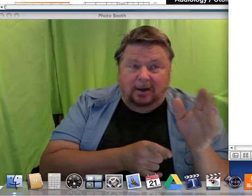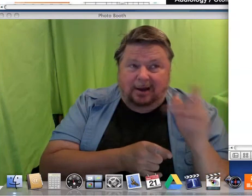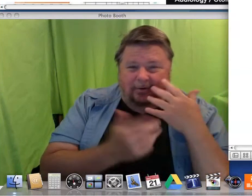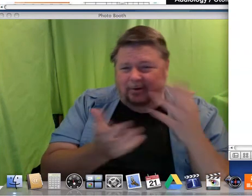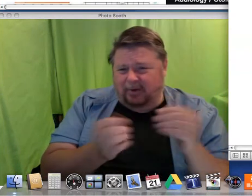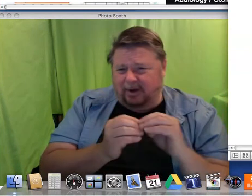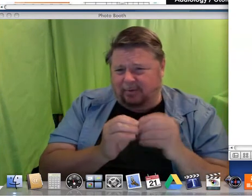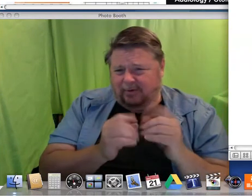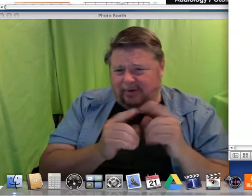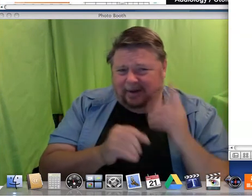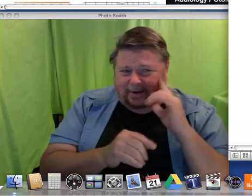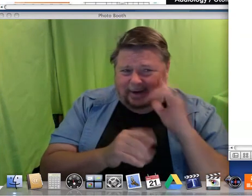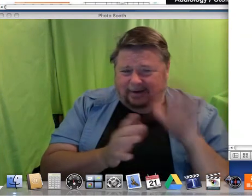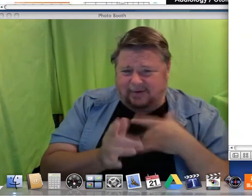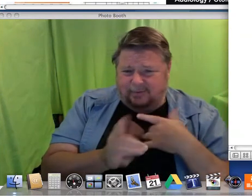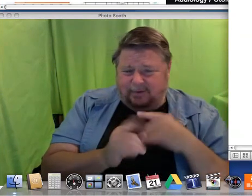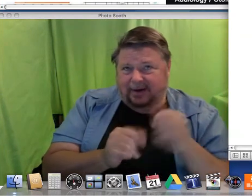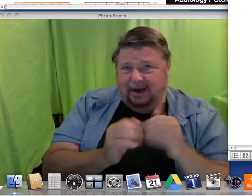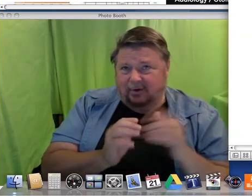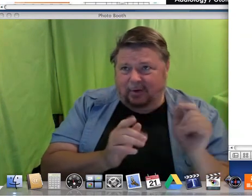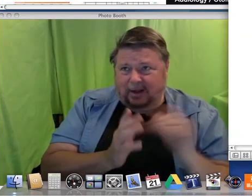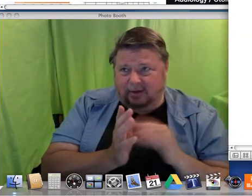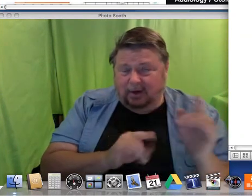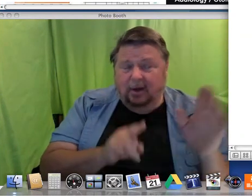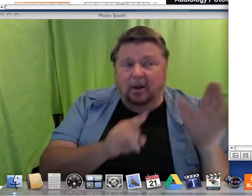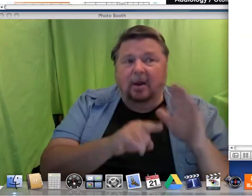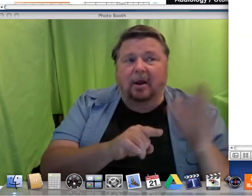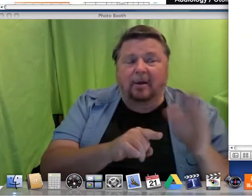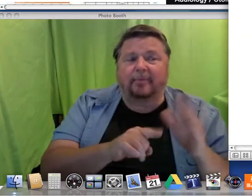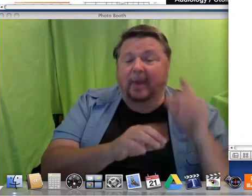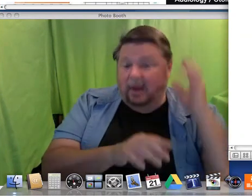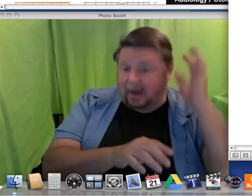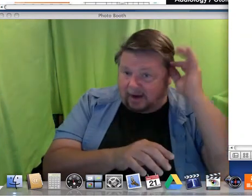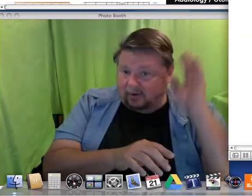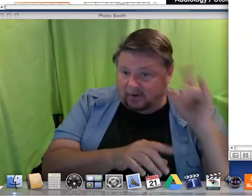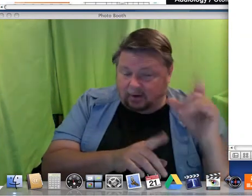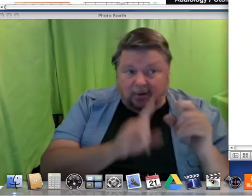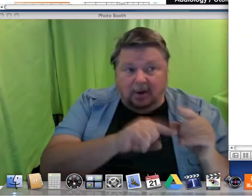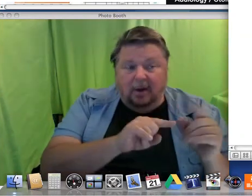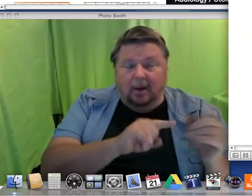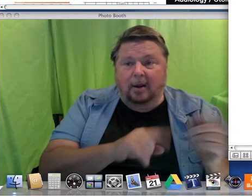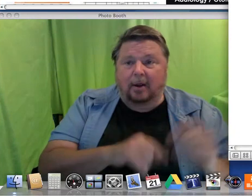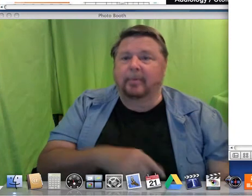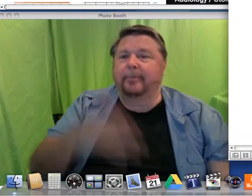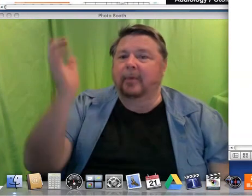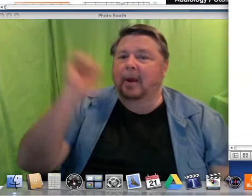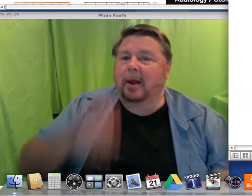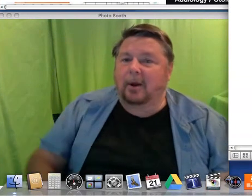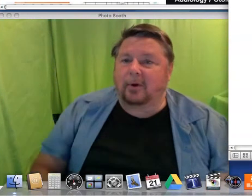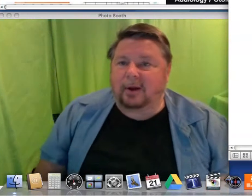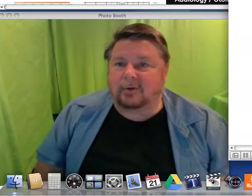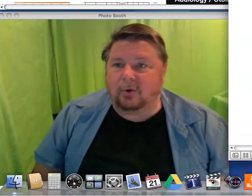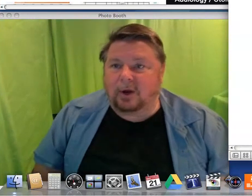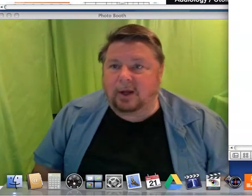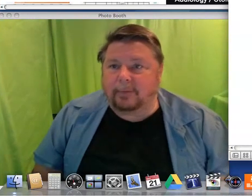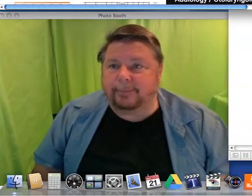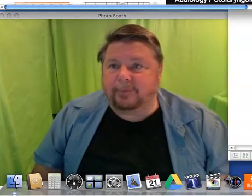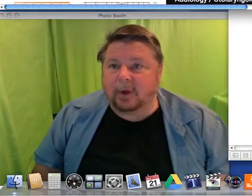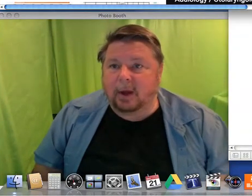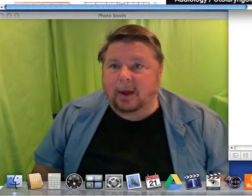I don't know the numbers exactly, but that feels about right, 10 to 20,000 hair cells. Okay, let's Google